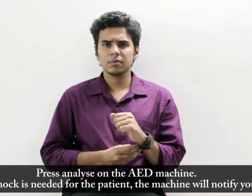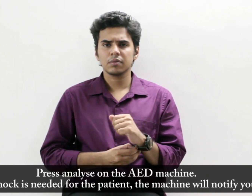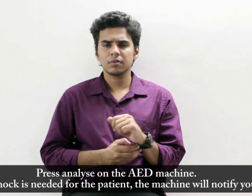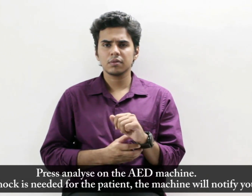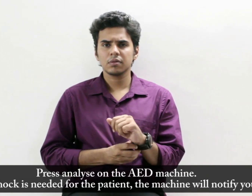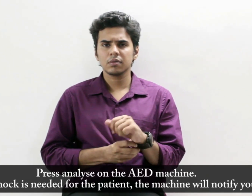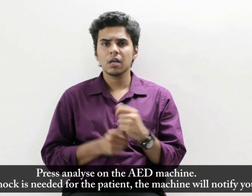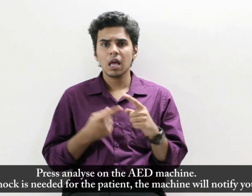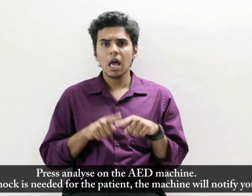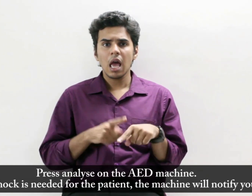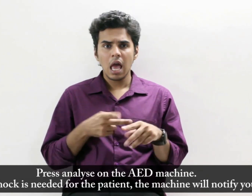will notify you.